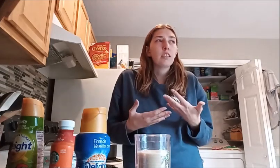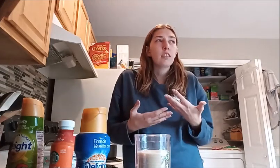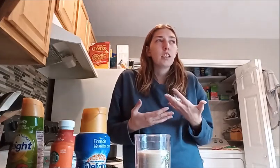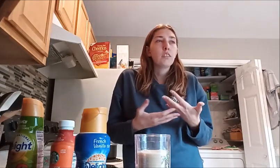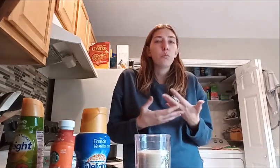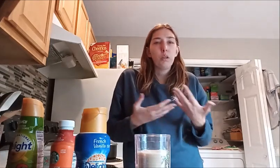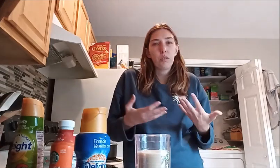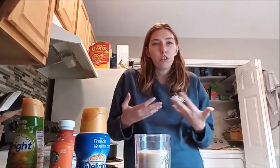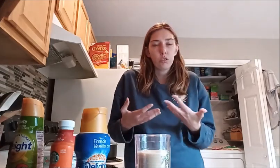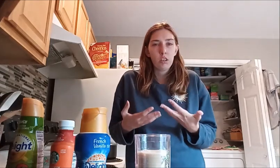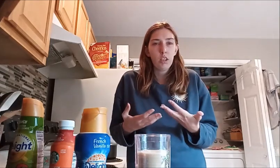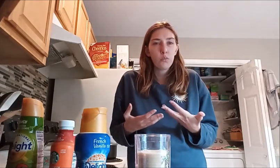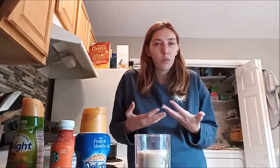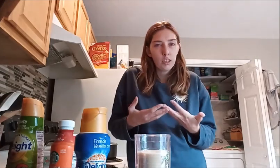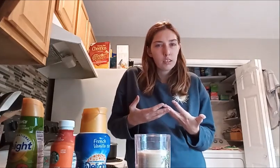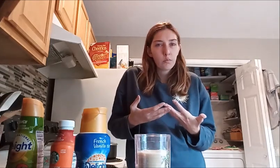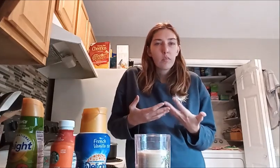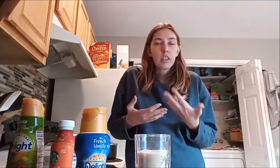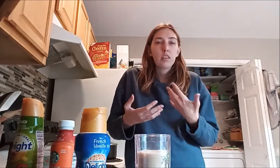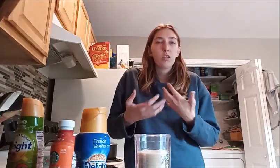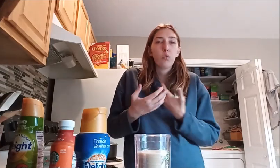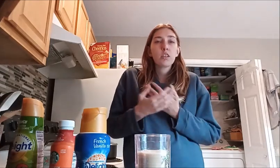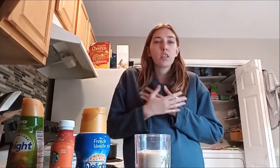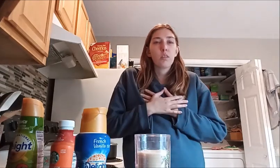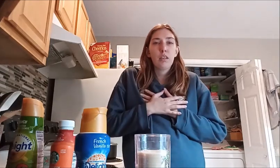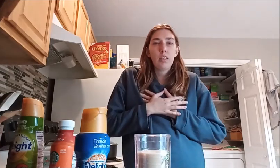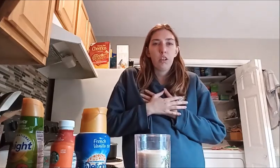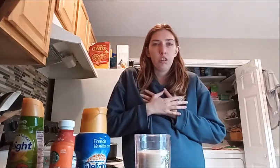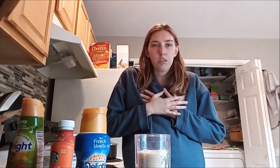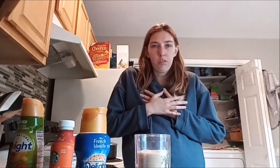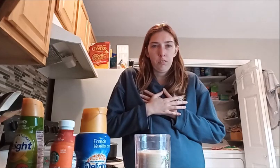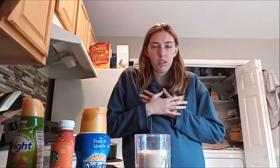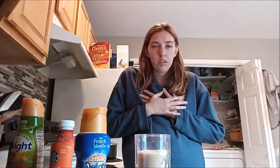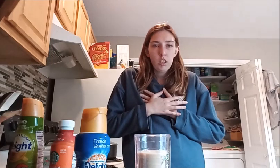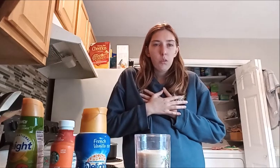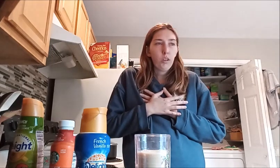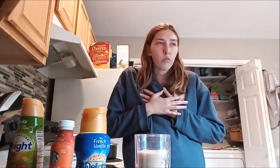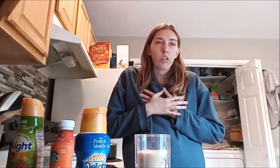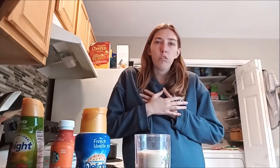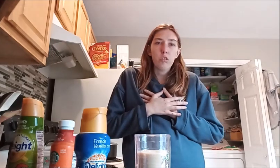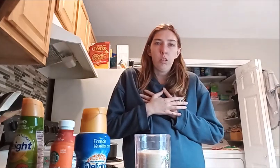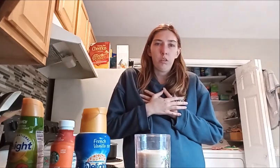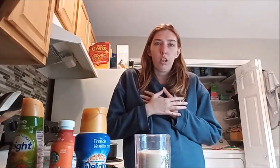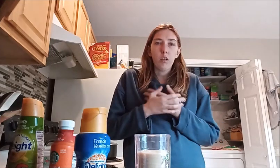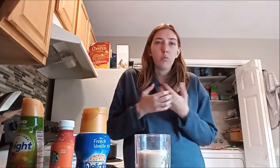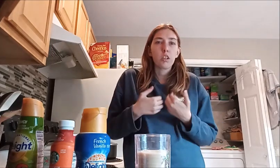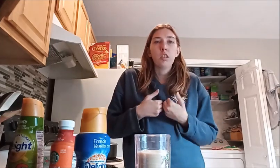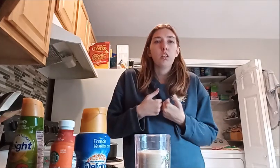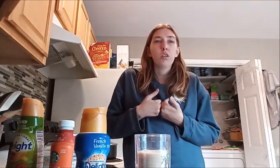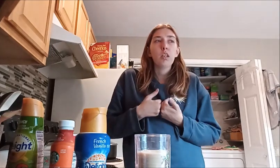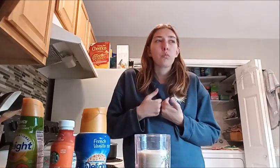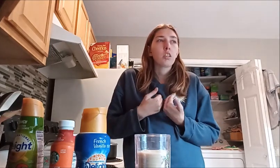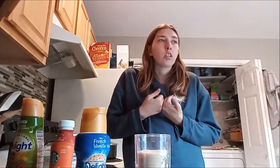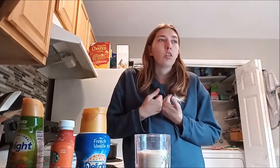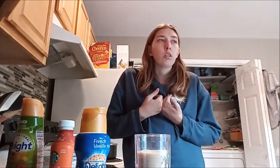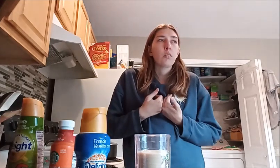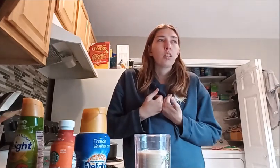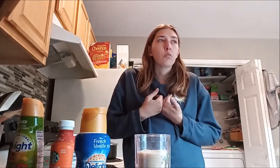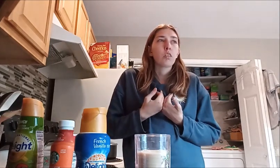our loved ones, they're always going to remain in our hearts forever, whether we're close to them or not. We're going to know them, we're going to feel them in our hearts and